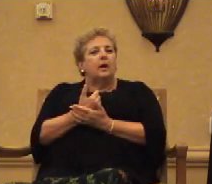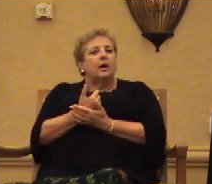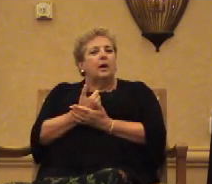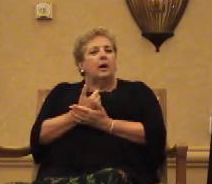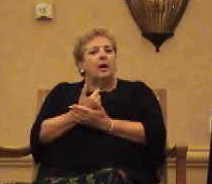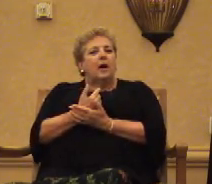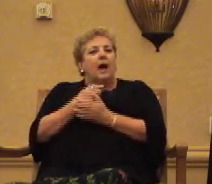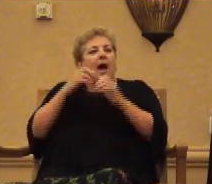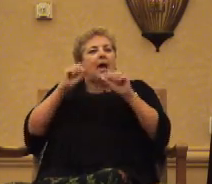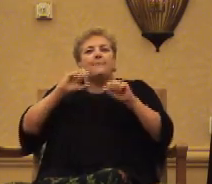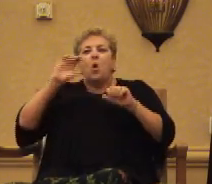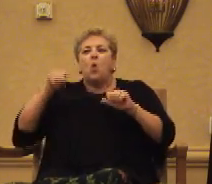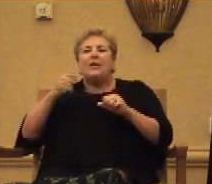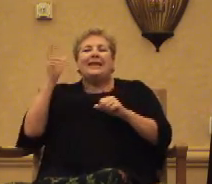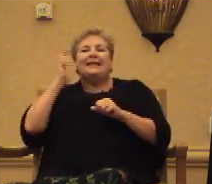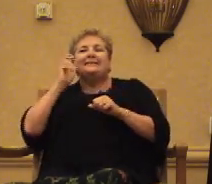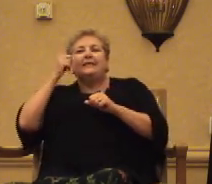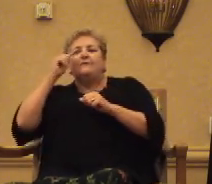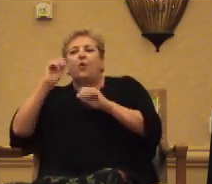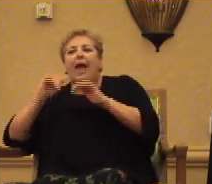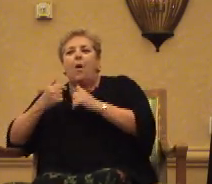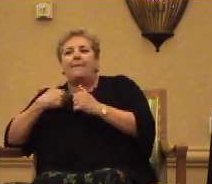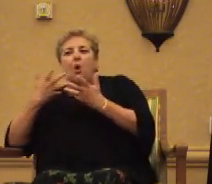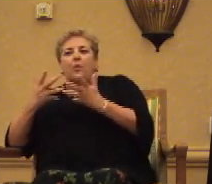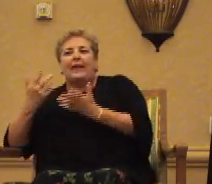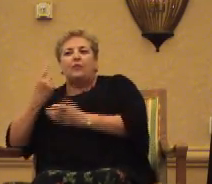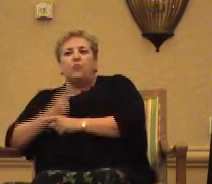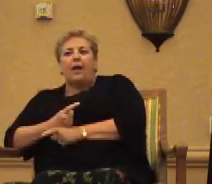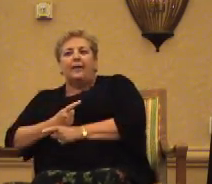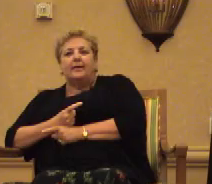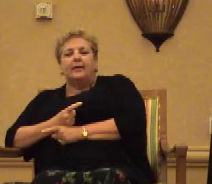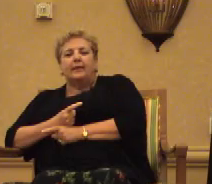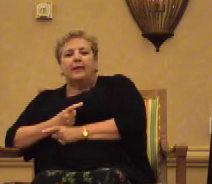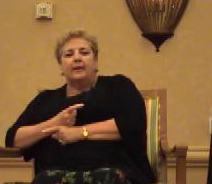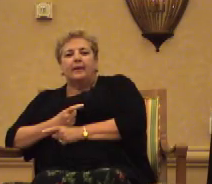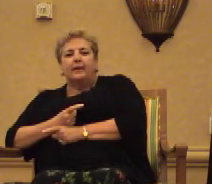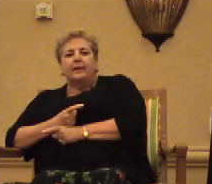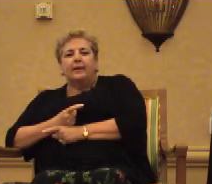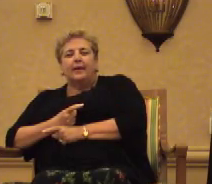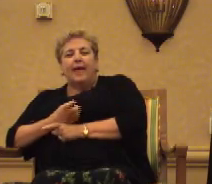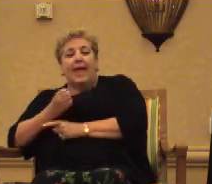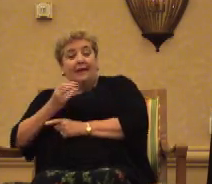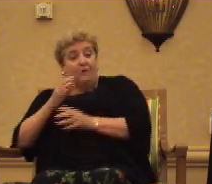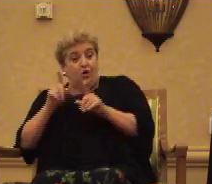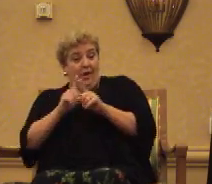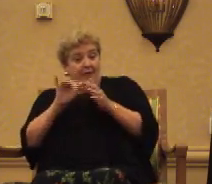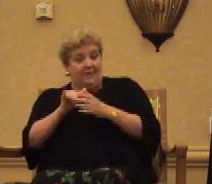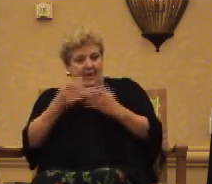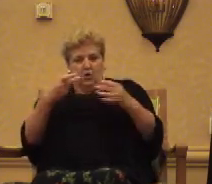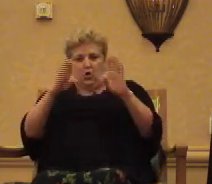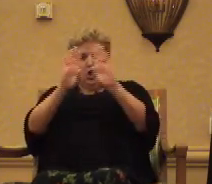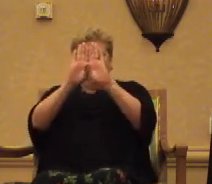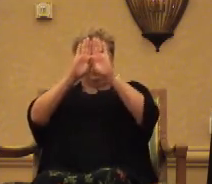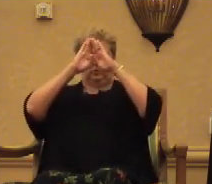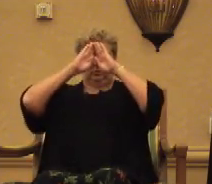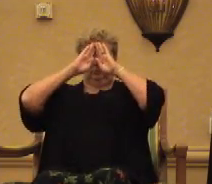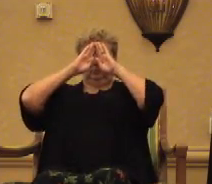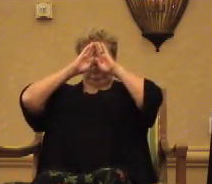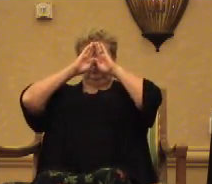right. And if you're like that, you're a closed system. You're unsponsorable, you're unteachable, you